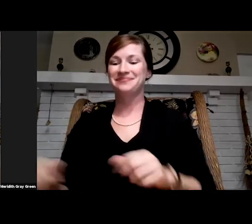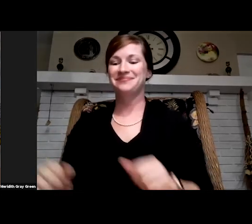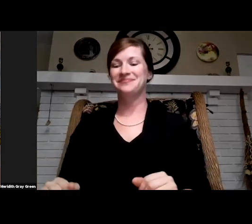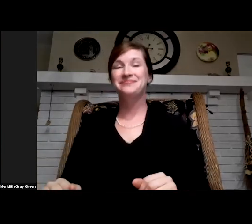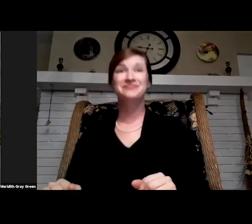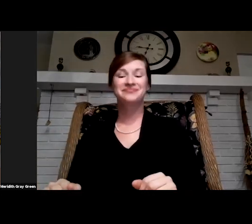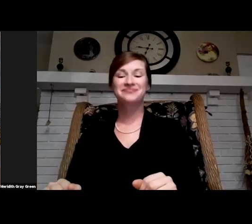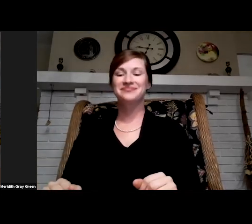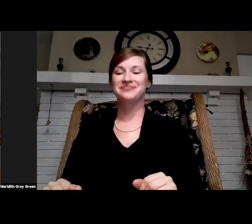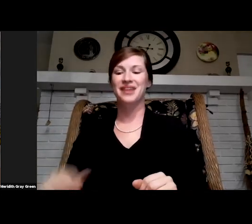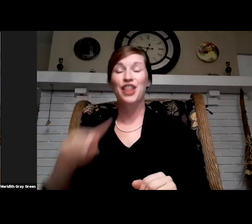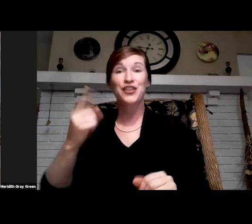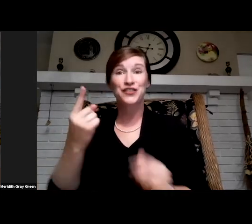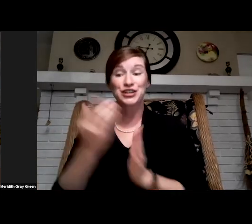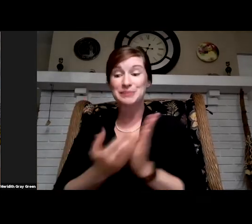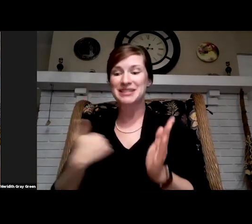when they first enter the building.